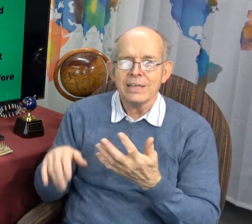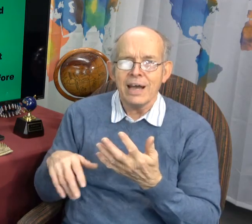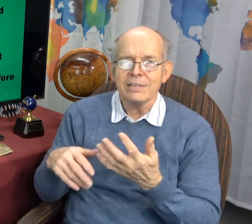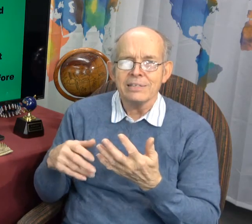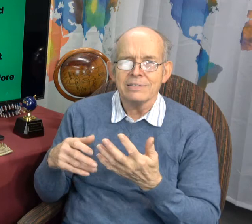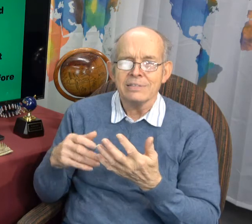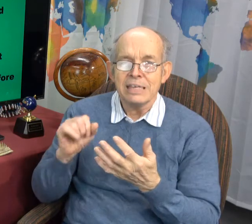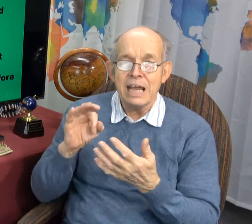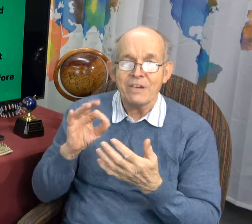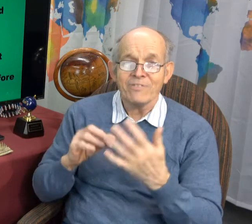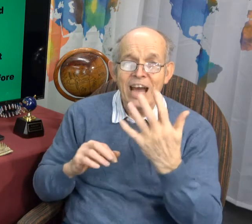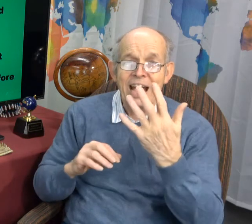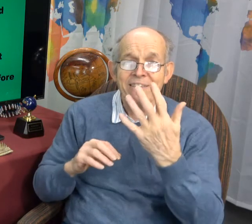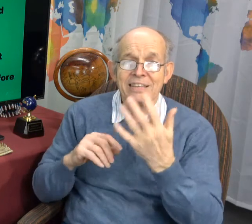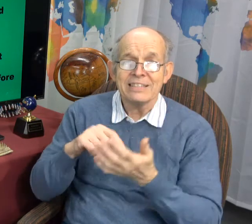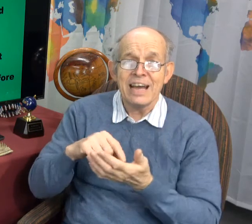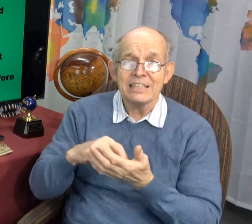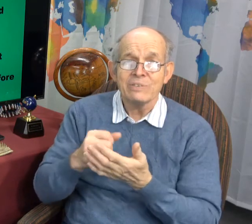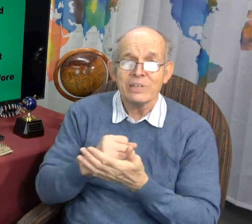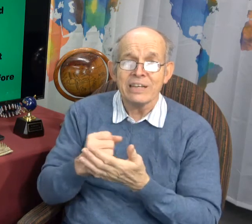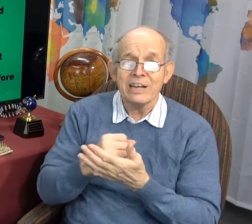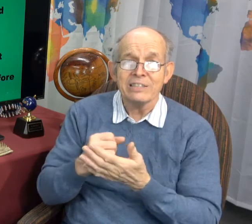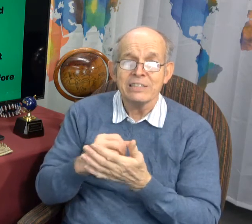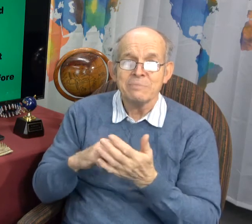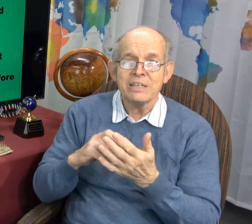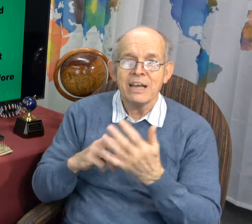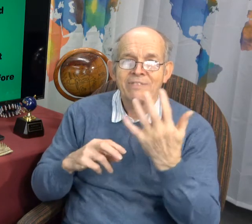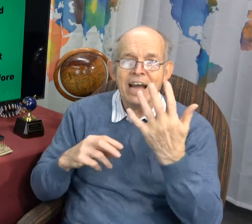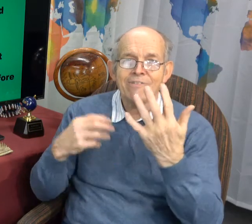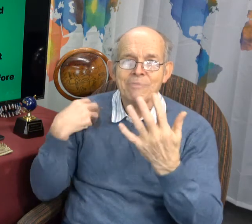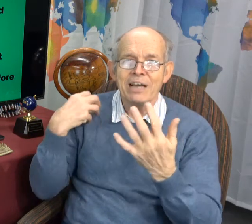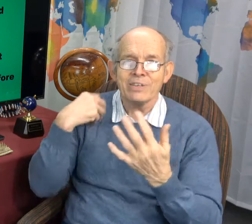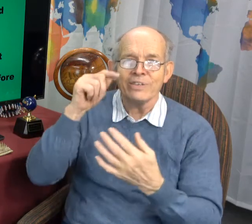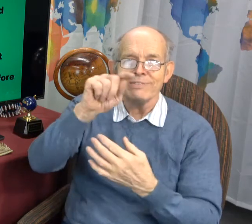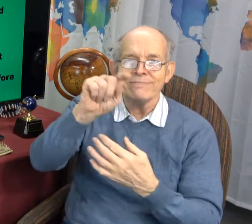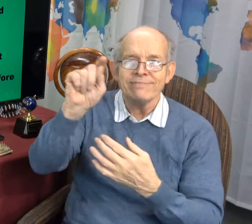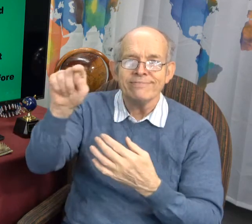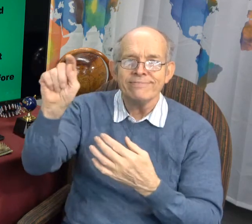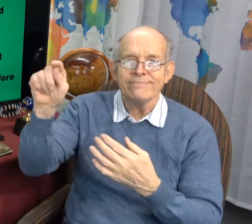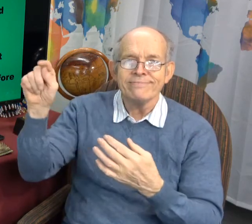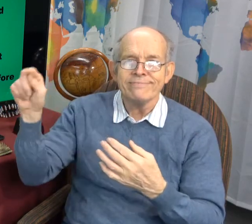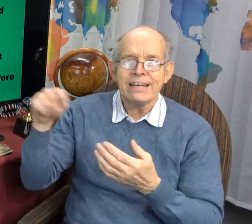That if it's five, that would have me five matches.